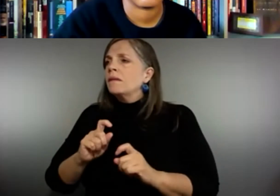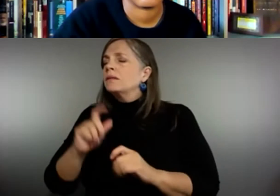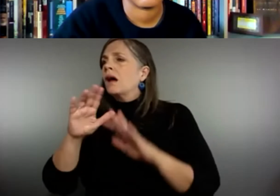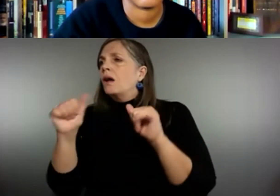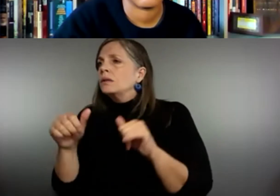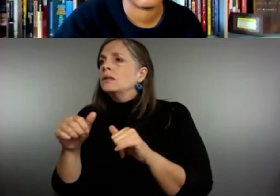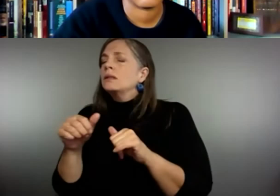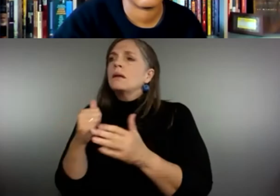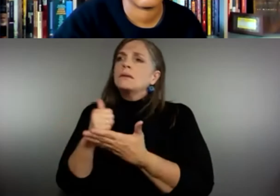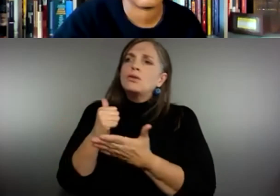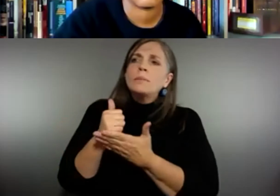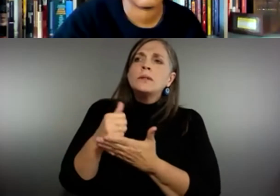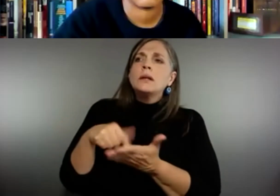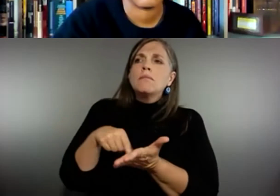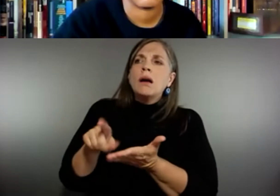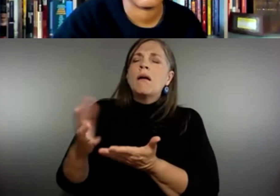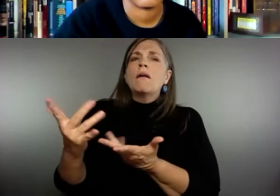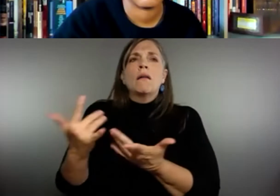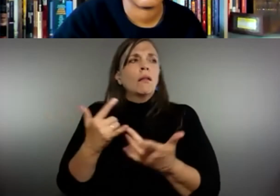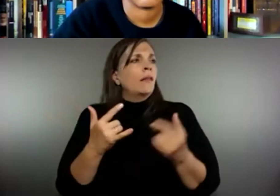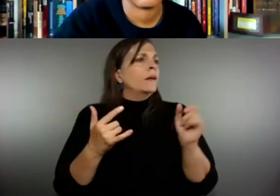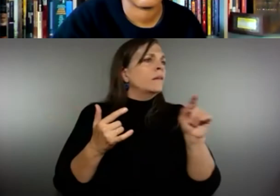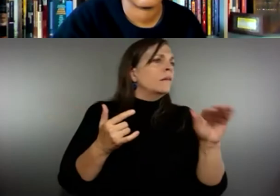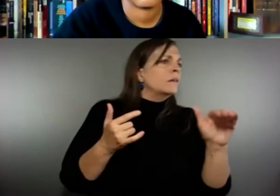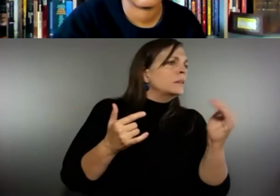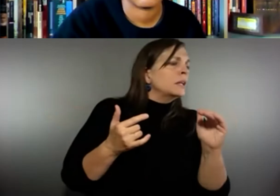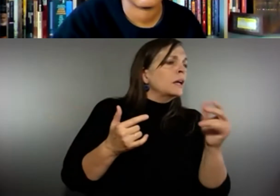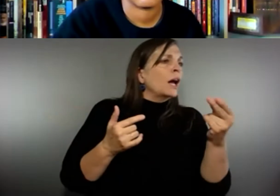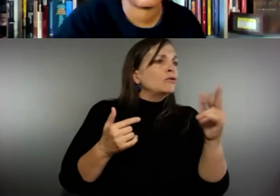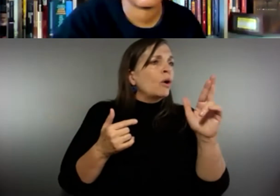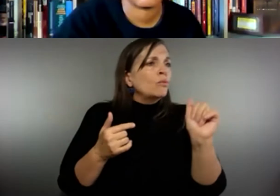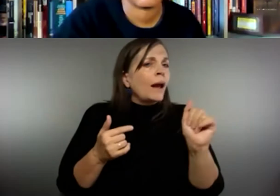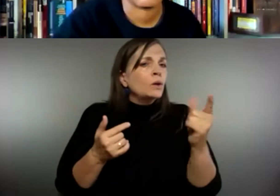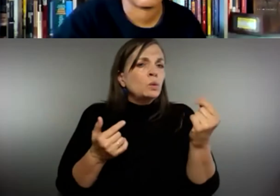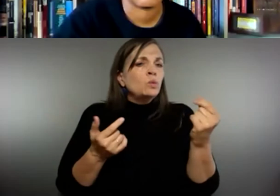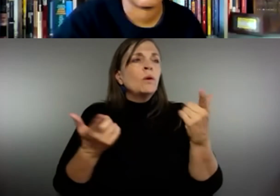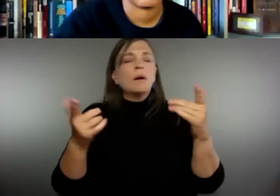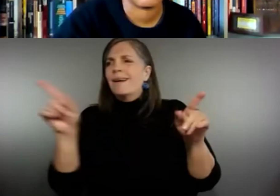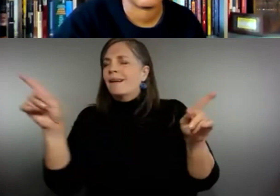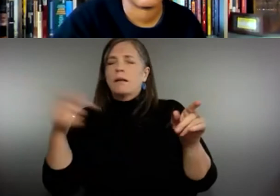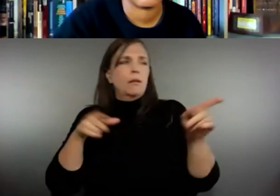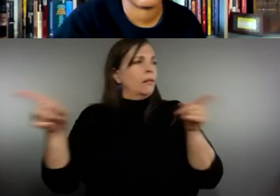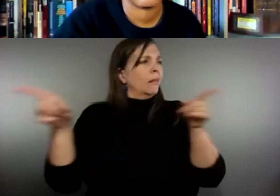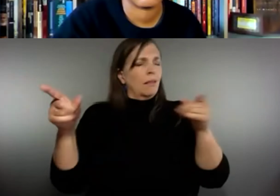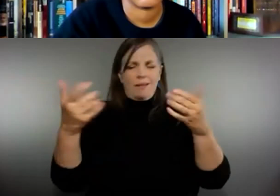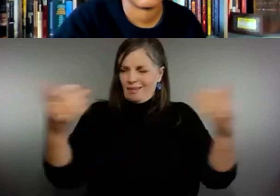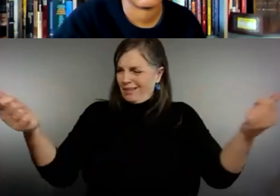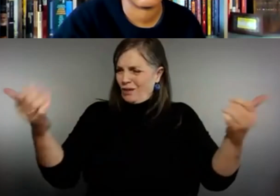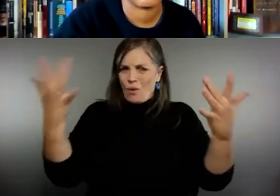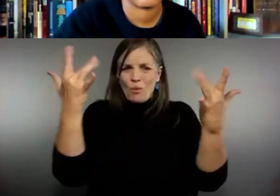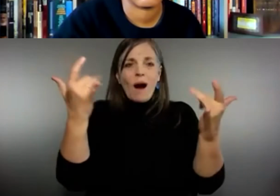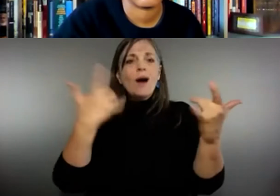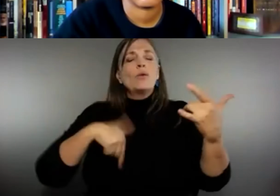subsidies and then you have to go to the city back to find out what hra is going to do that makes no sense so we need to